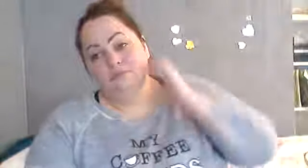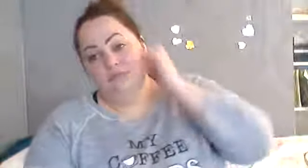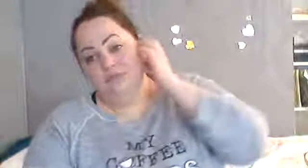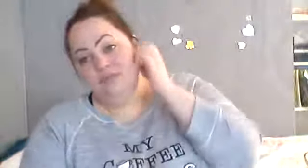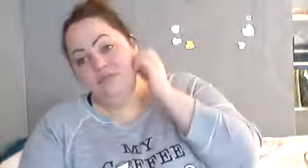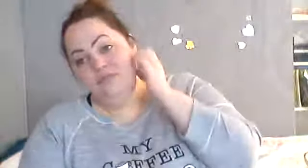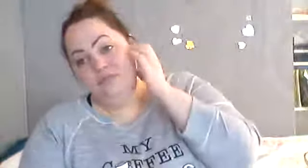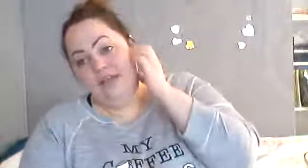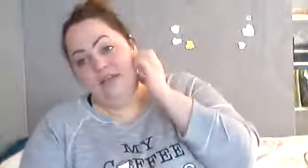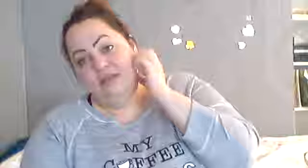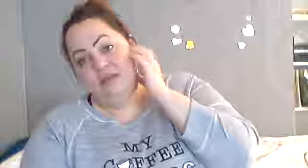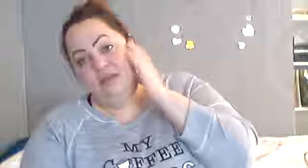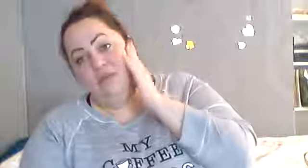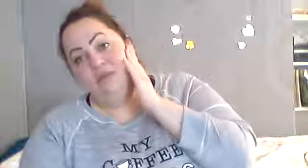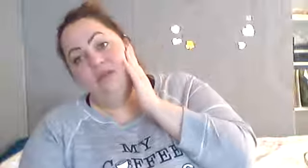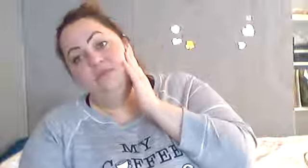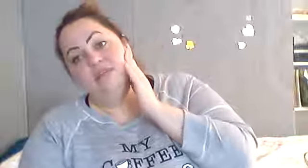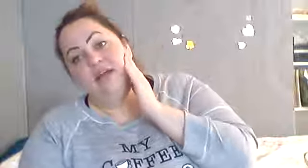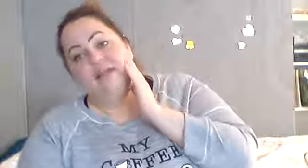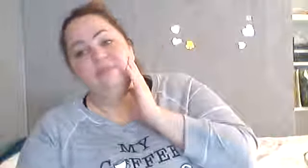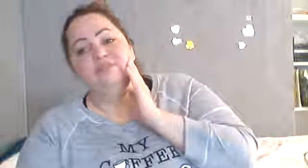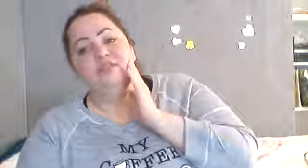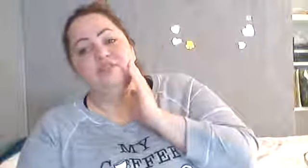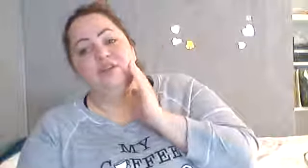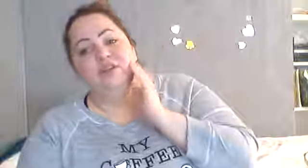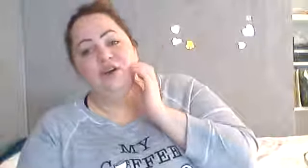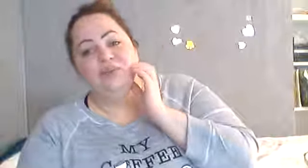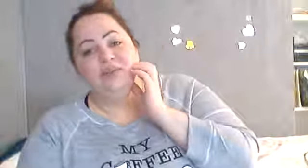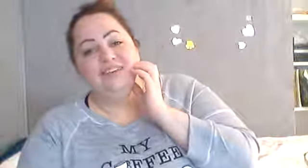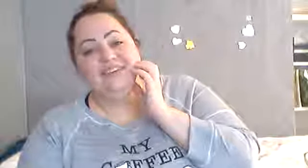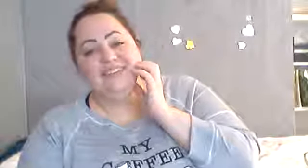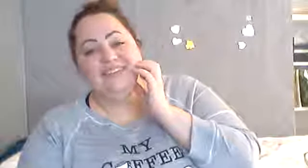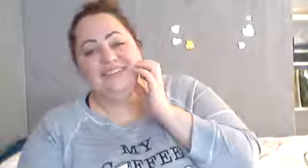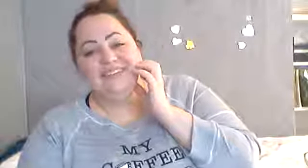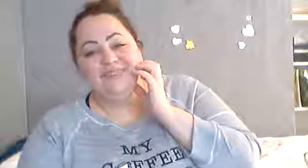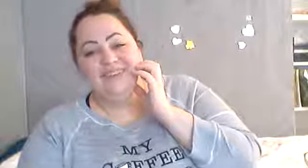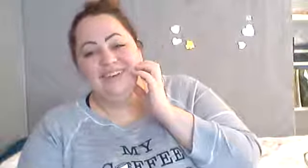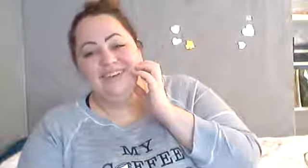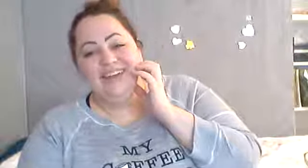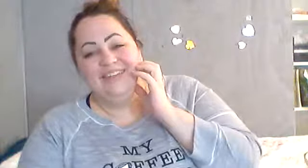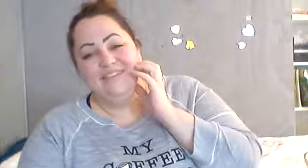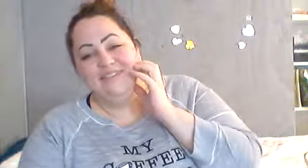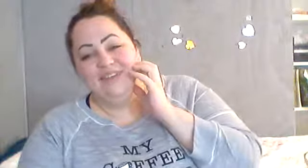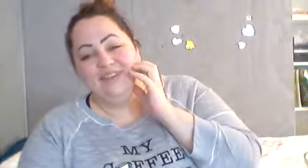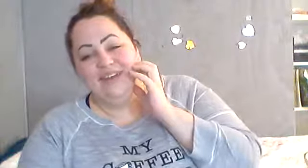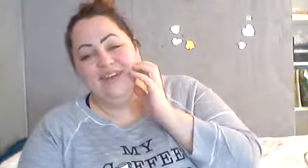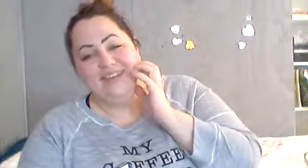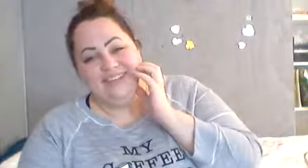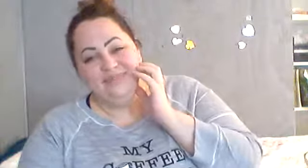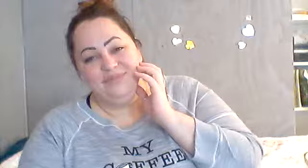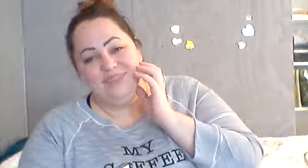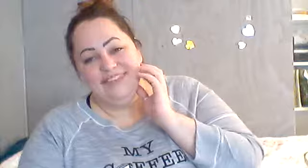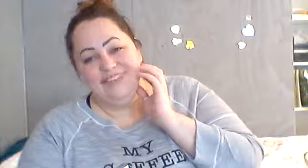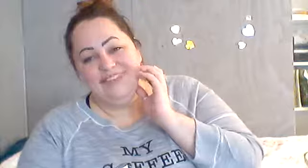for those of you like Kiyomi, I keep starting to call you Kiki because I keep reading your name. If you wonder why I hesitate before I say your name,